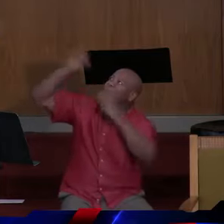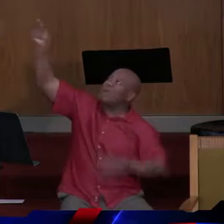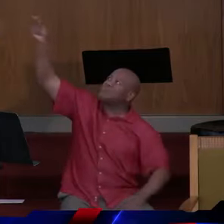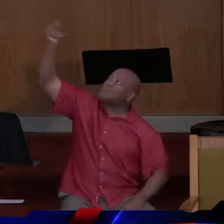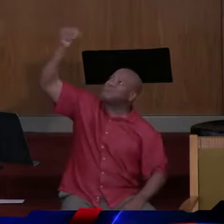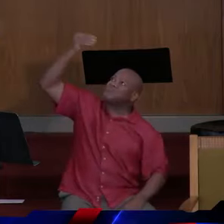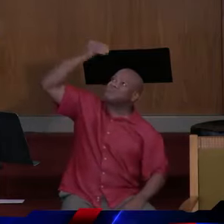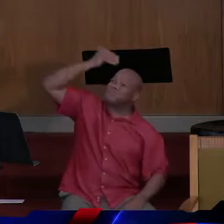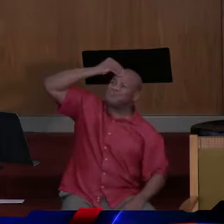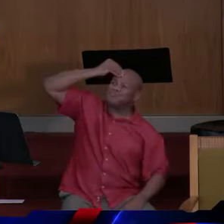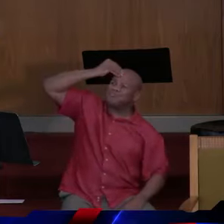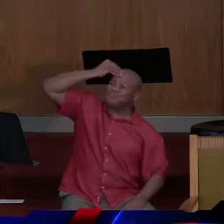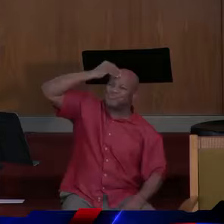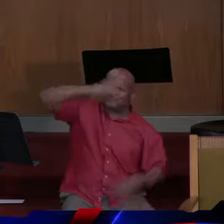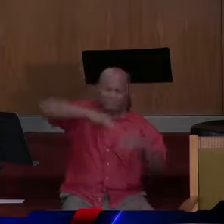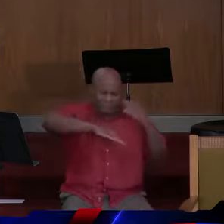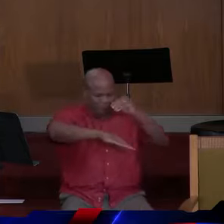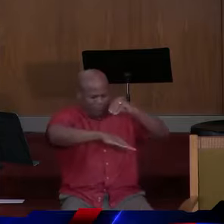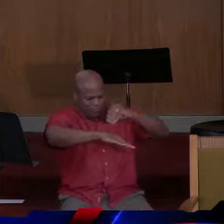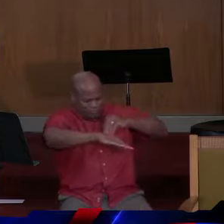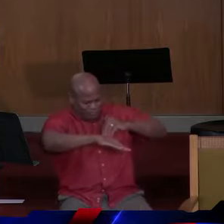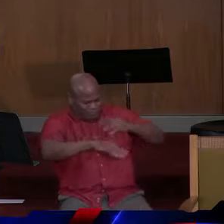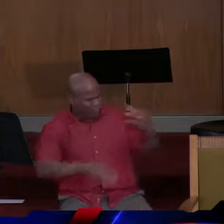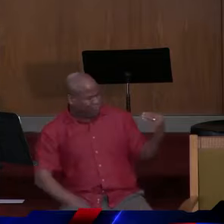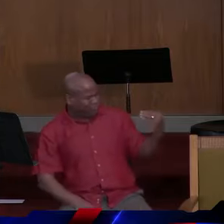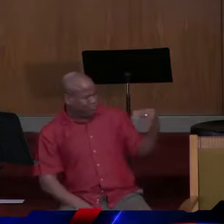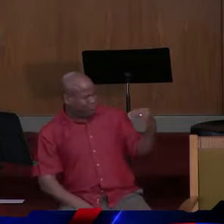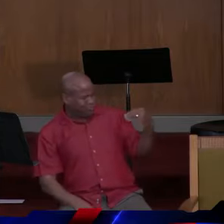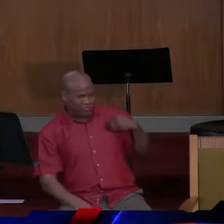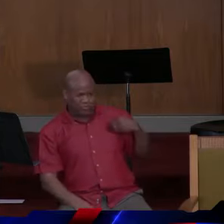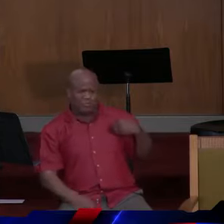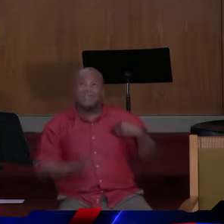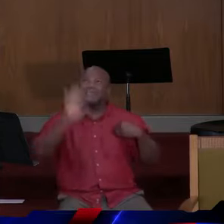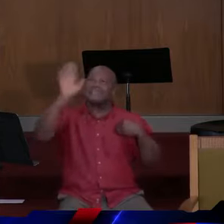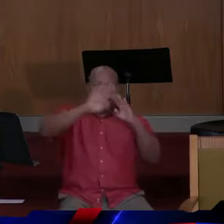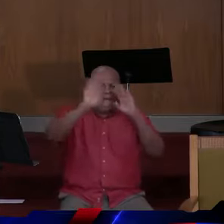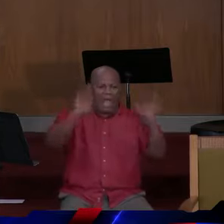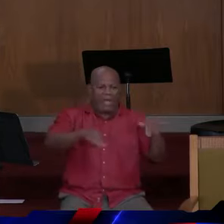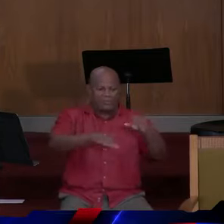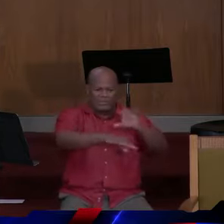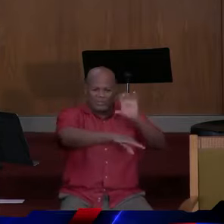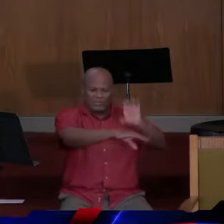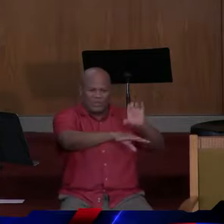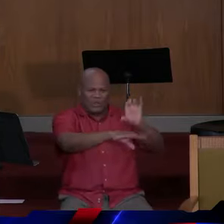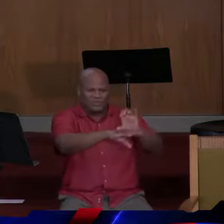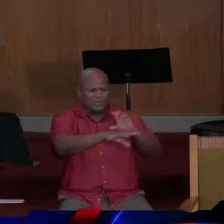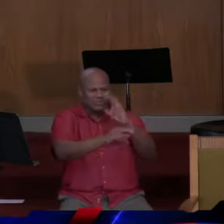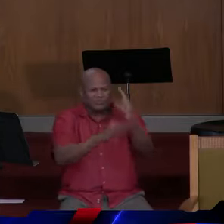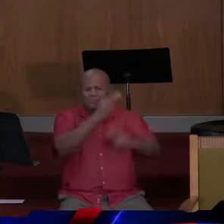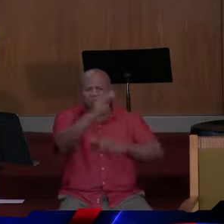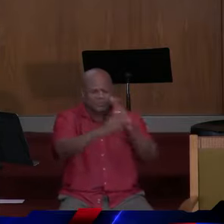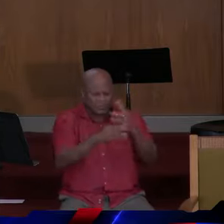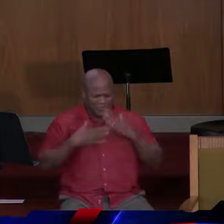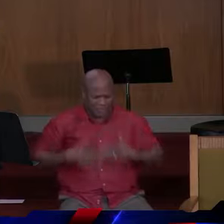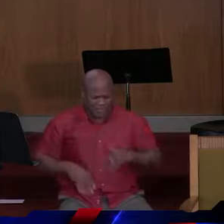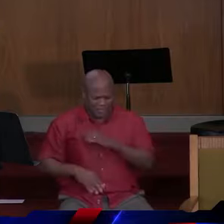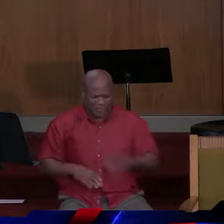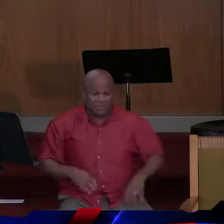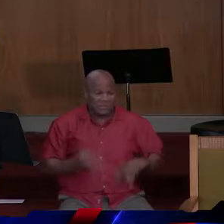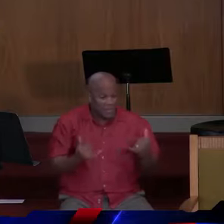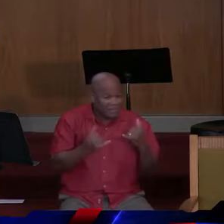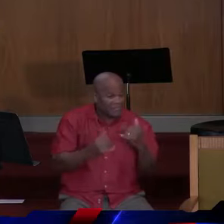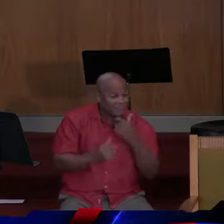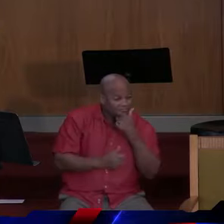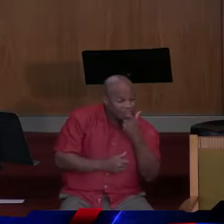God got his name on this house. God got his name on this church. God has his name on the universal body of Christ. Now, here's where this gets interesting. If